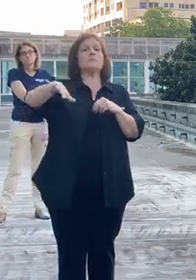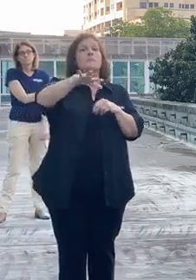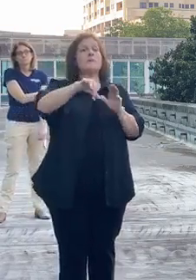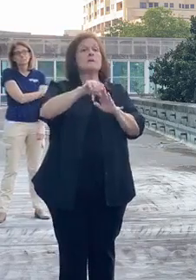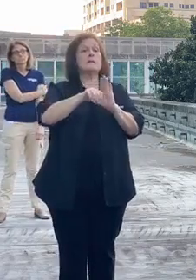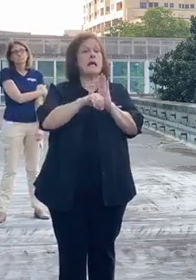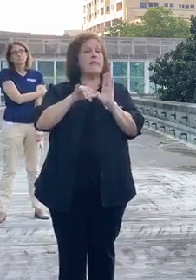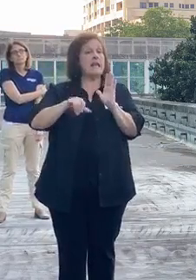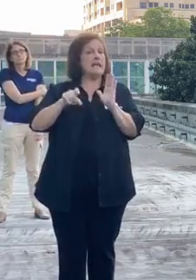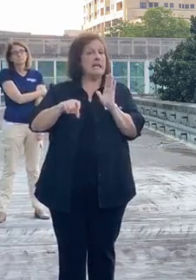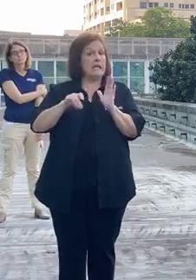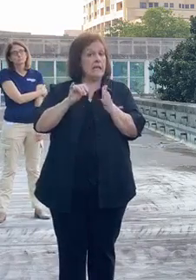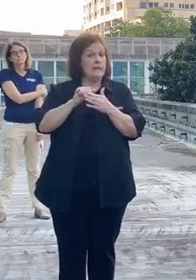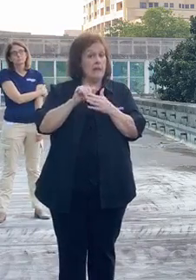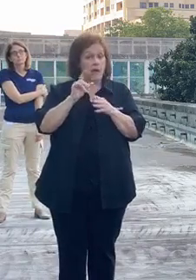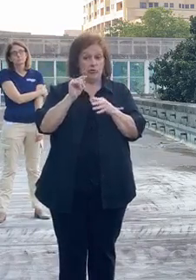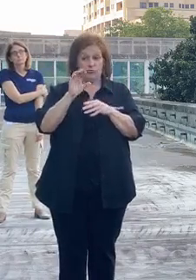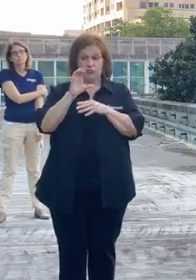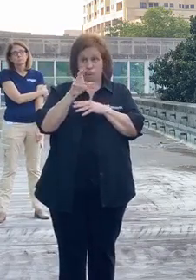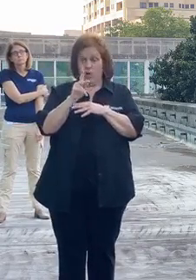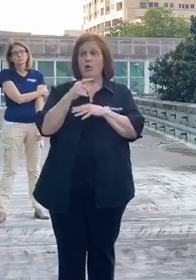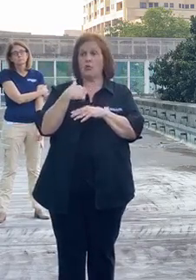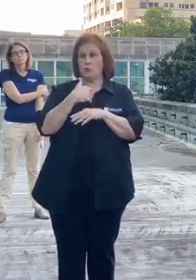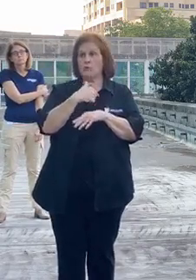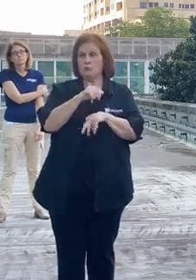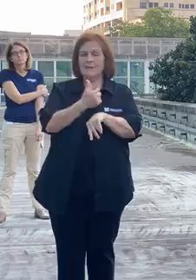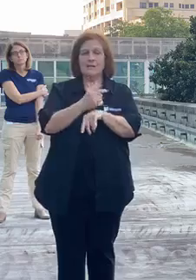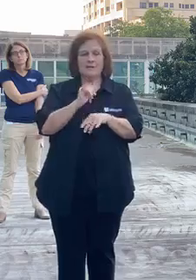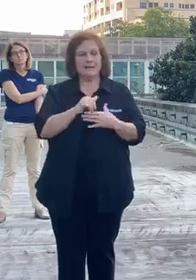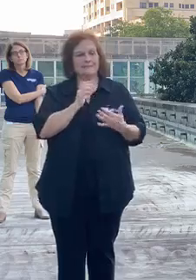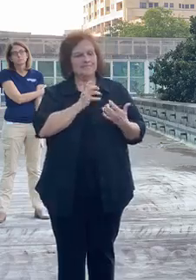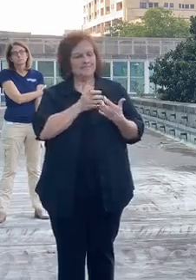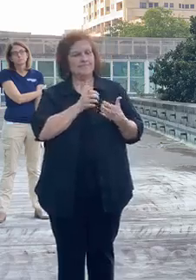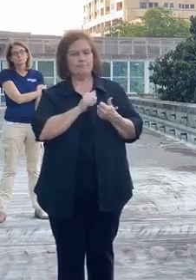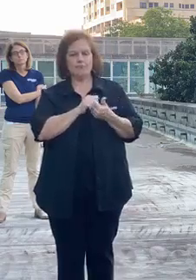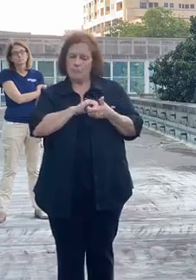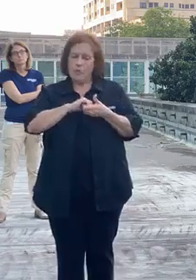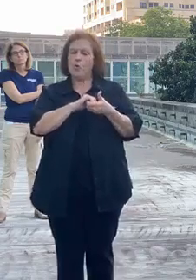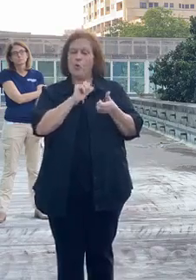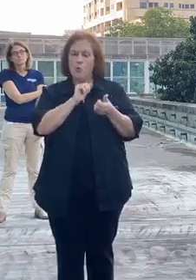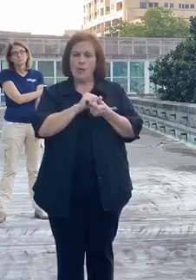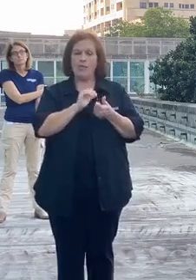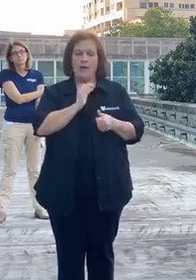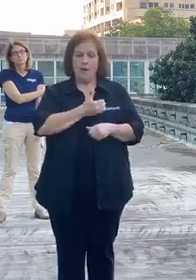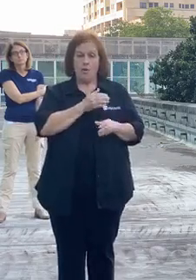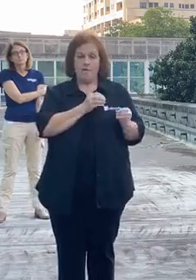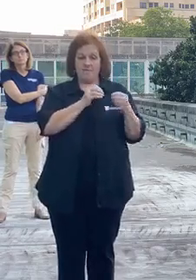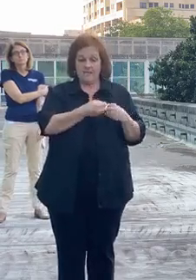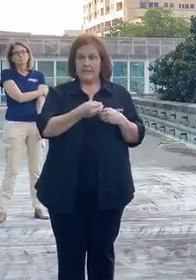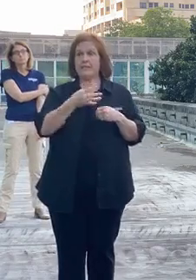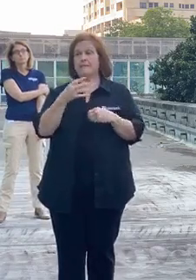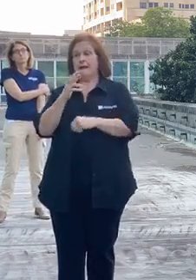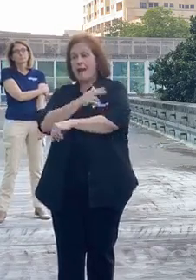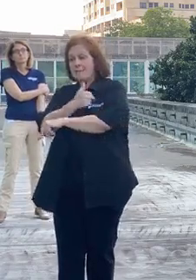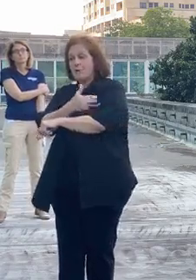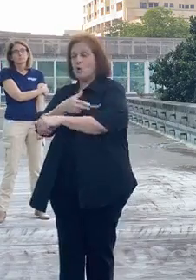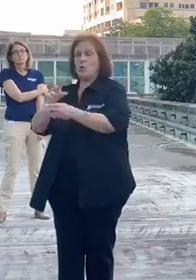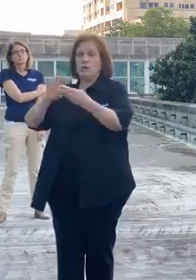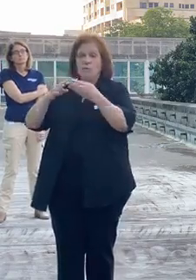state as far as we know right now. So it's really a partnership between the local coroner's offices, the death care community, the